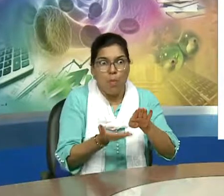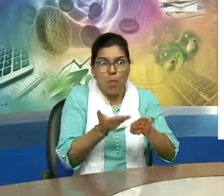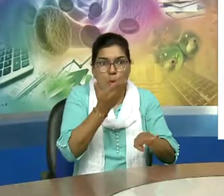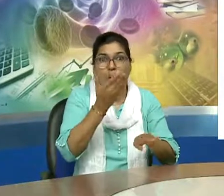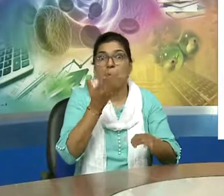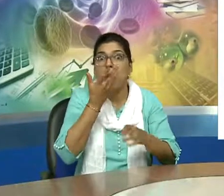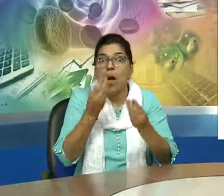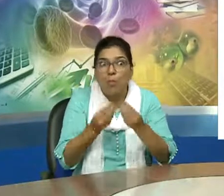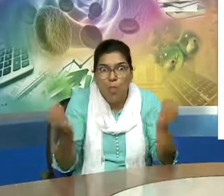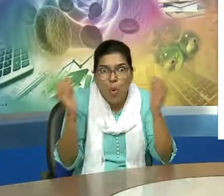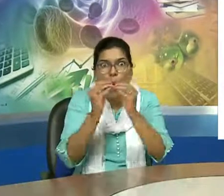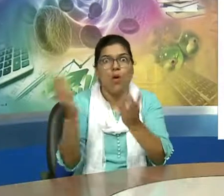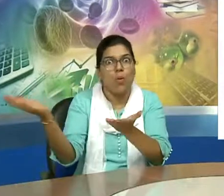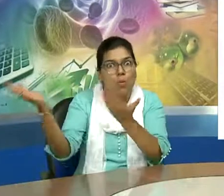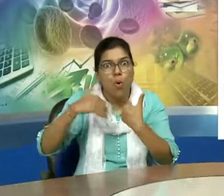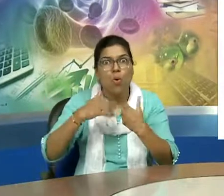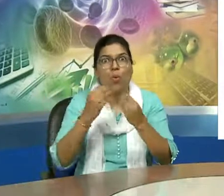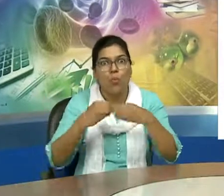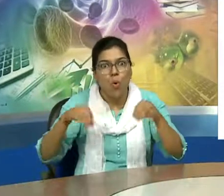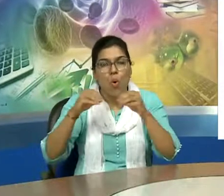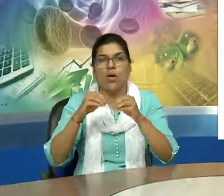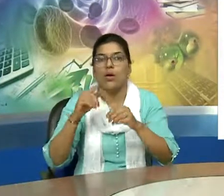Means water that can be carried from one place to the other